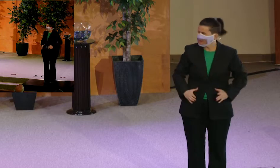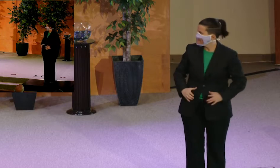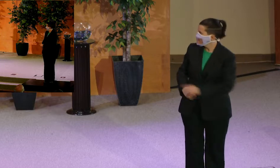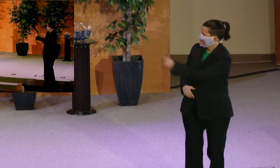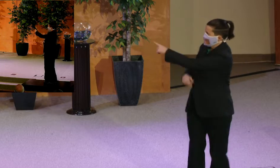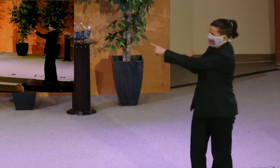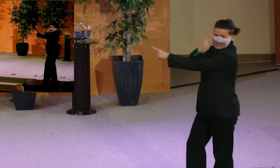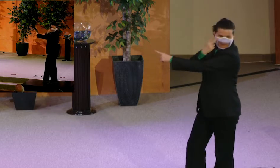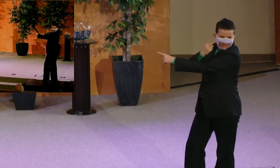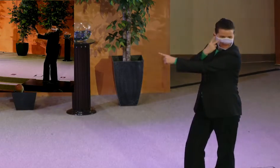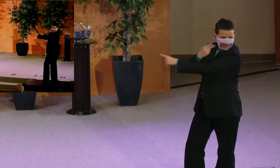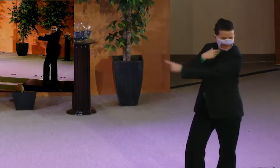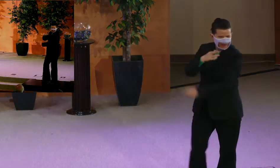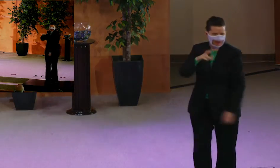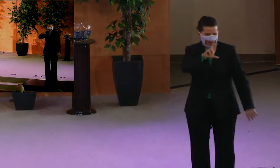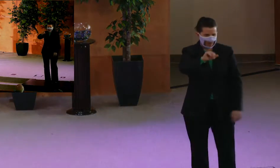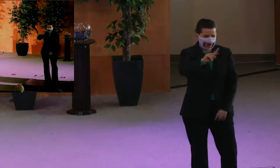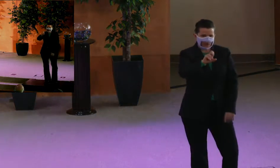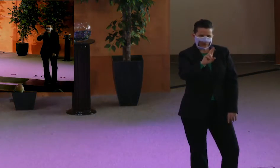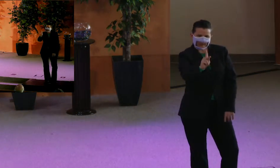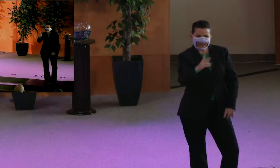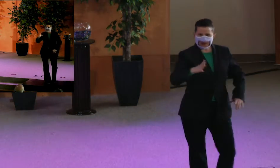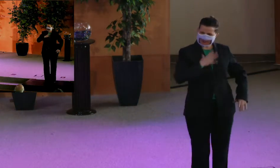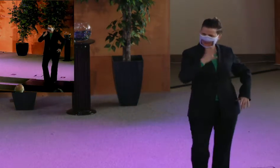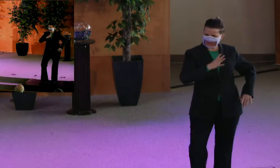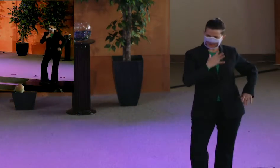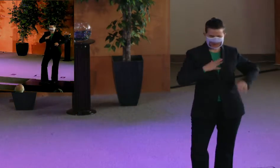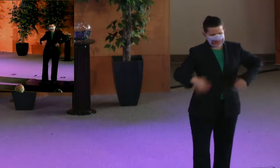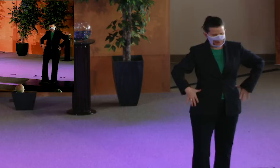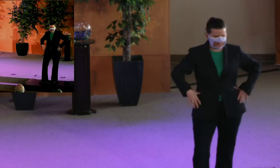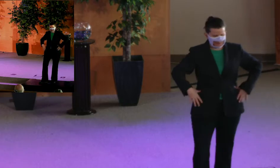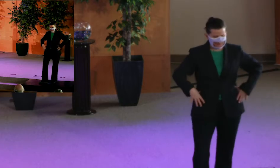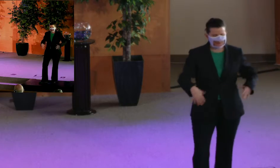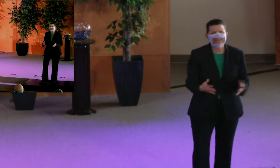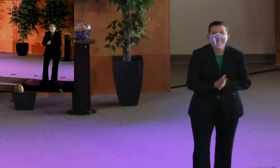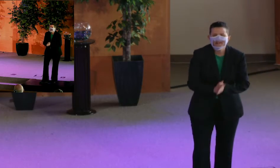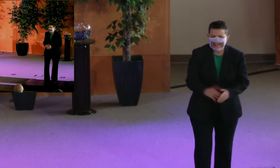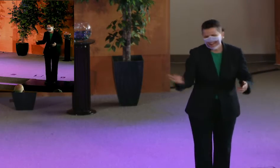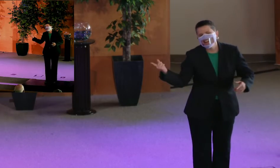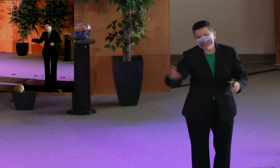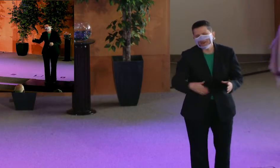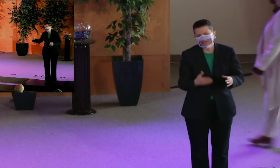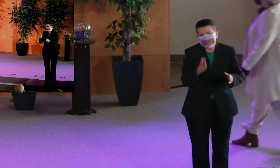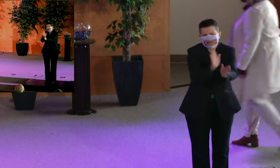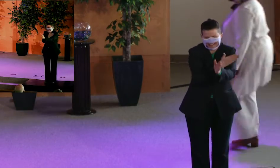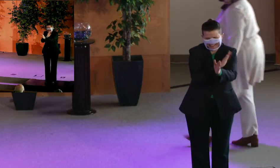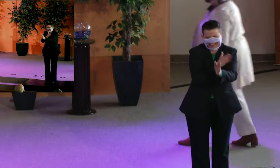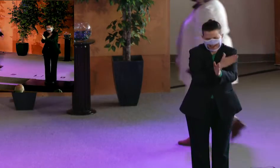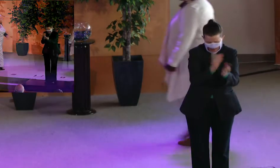got a vest on now? Look. Oh, no. Looking all good over there, Roderick. He will do the bird, the